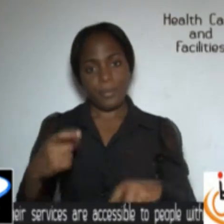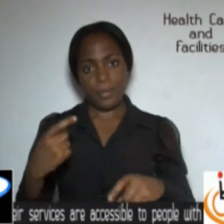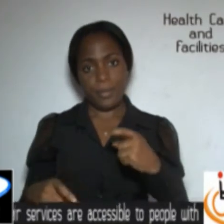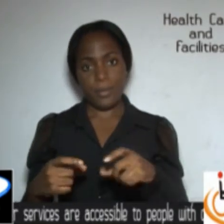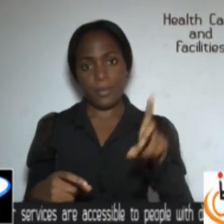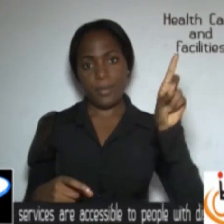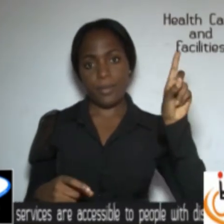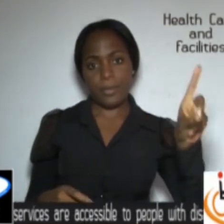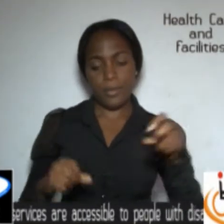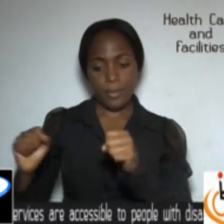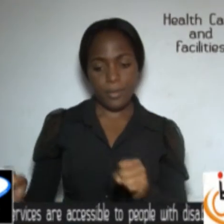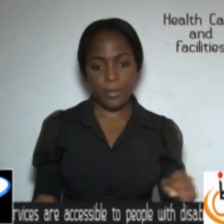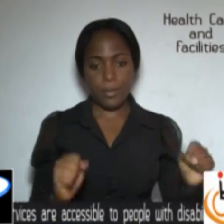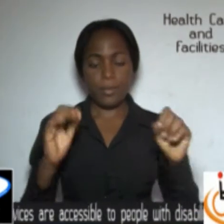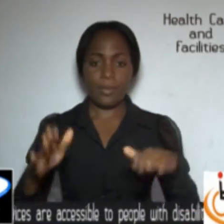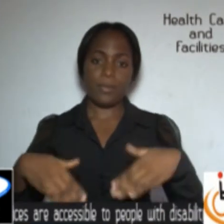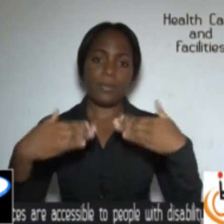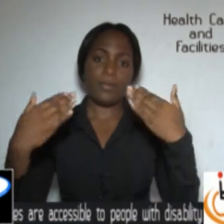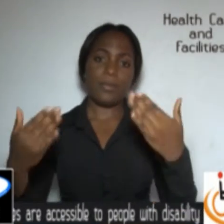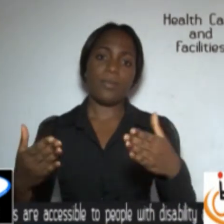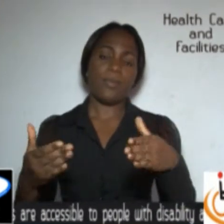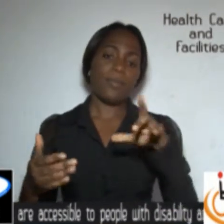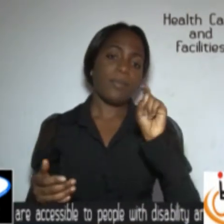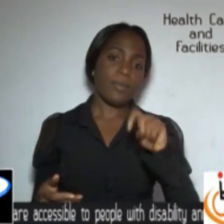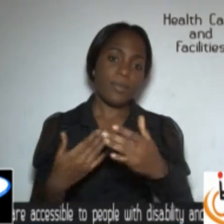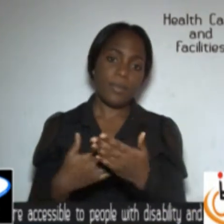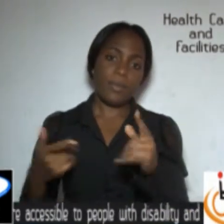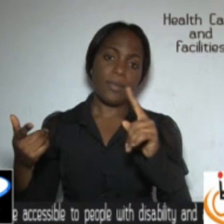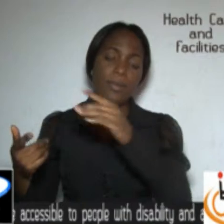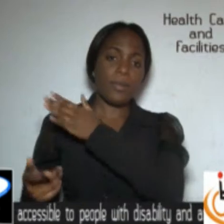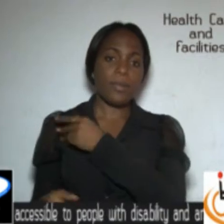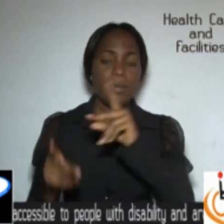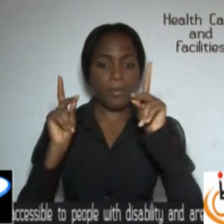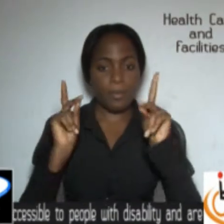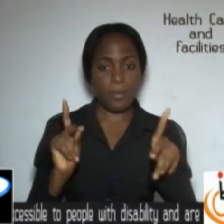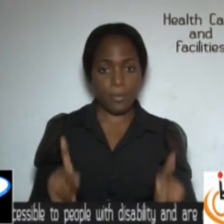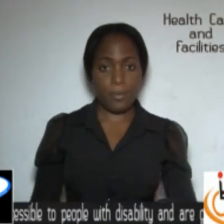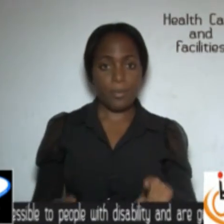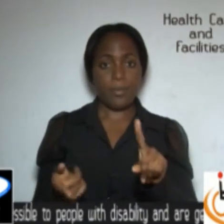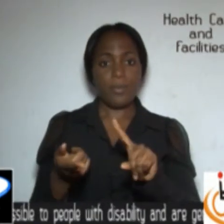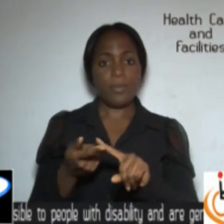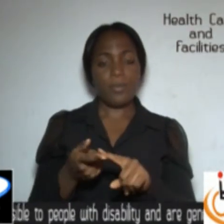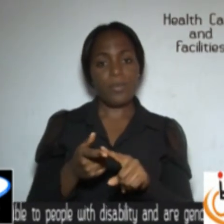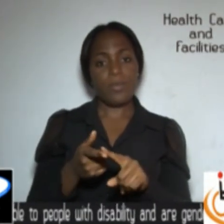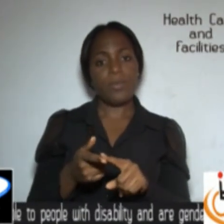appropriate facilities and personnel to local health institutions for the benefits of persons with